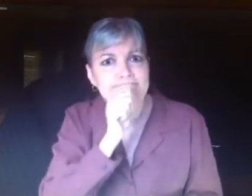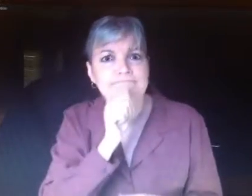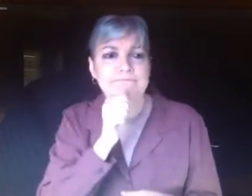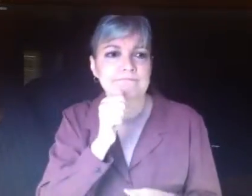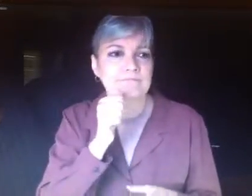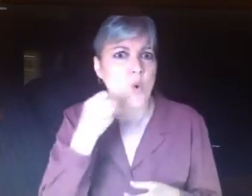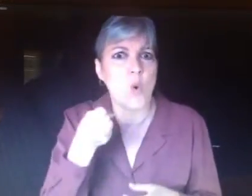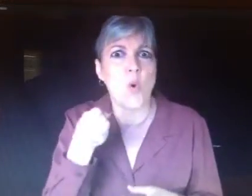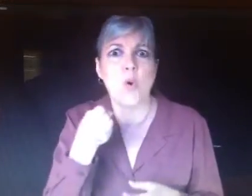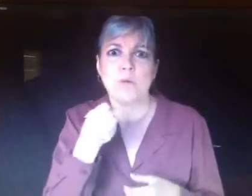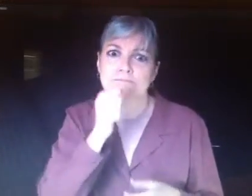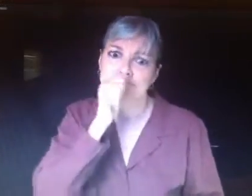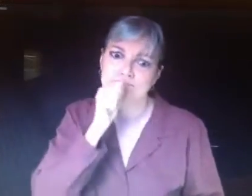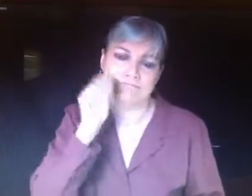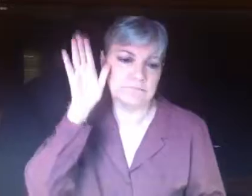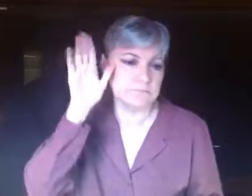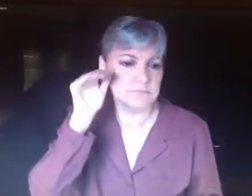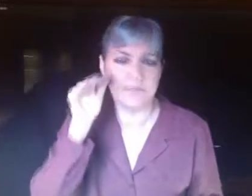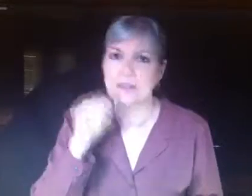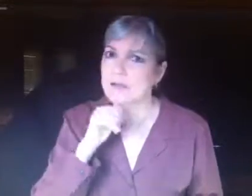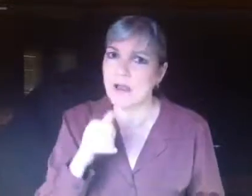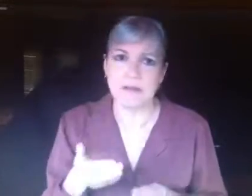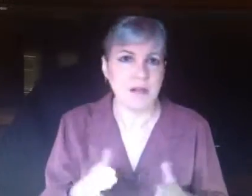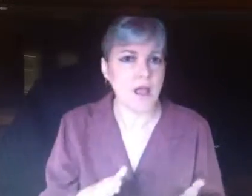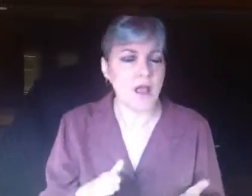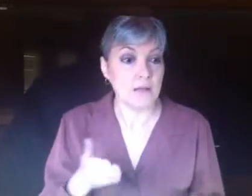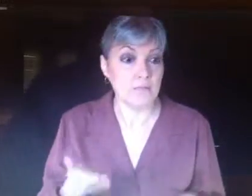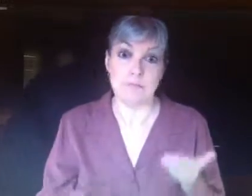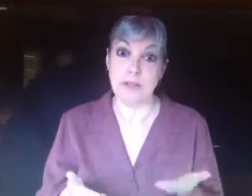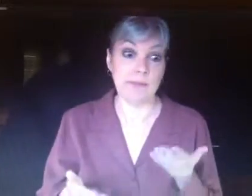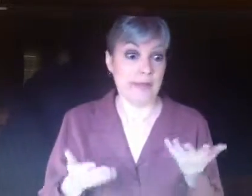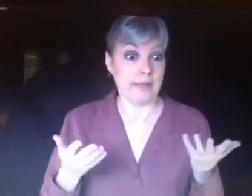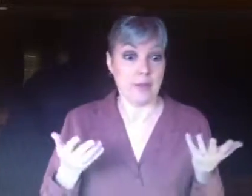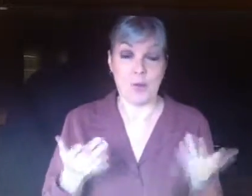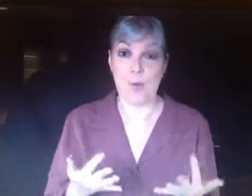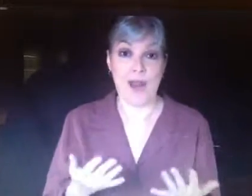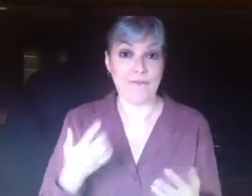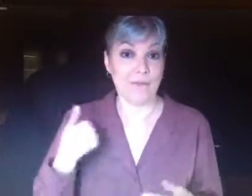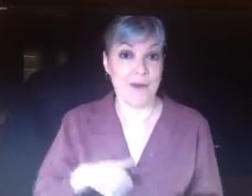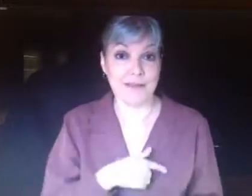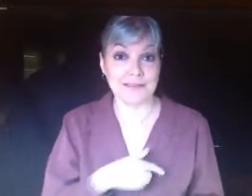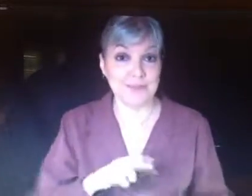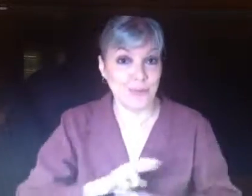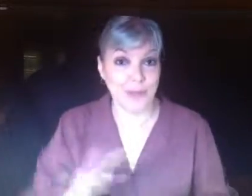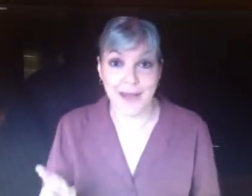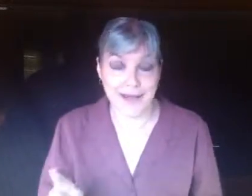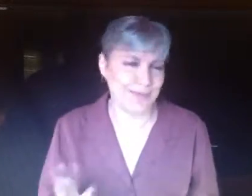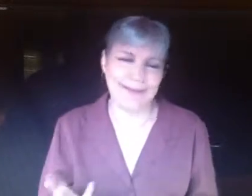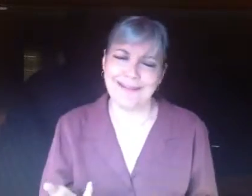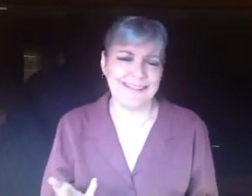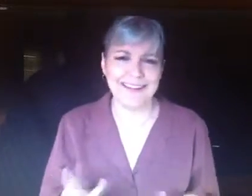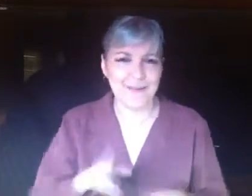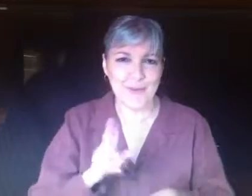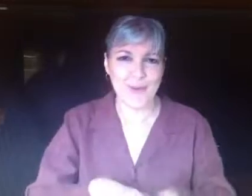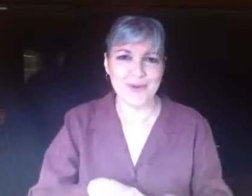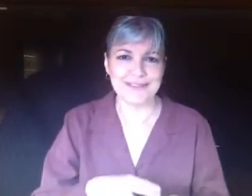And it can be a hard decision to make, but at the same time, while your animal is holding on for dear life, you can't wait